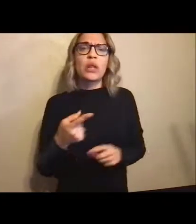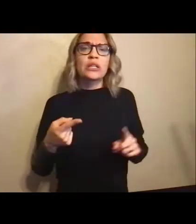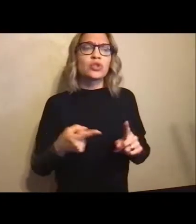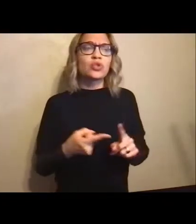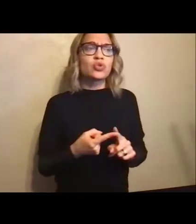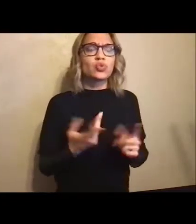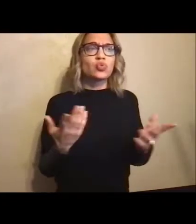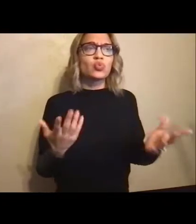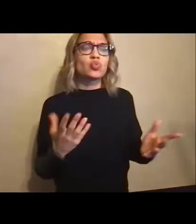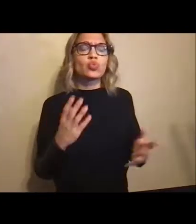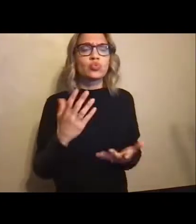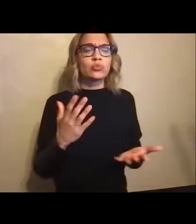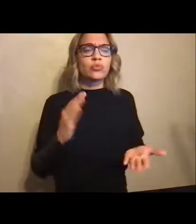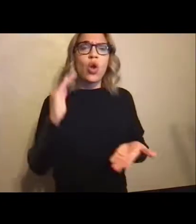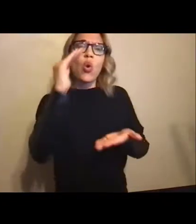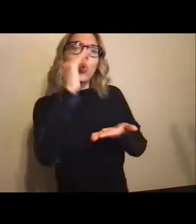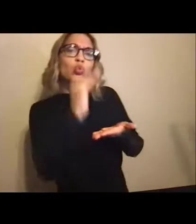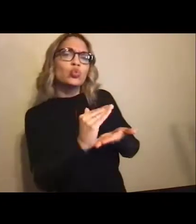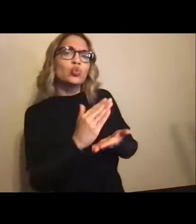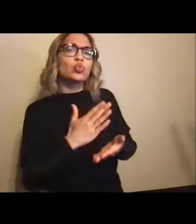seller in my company.